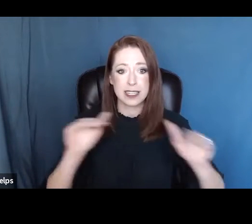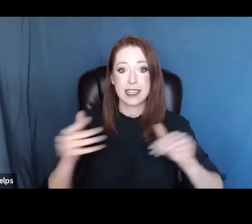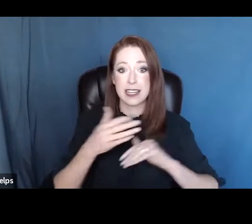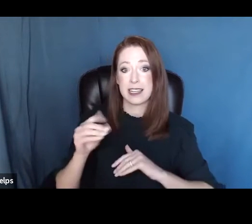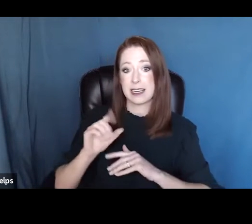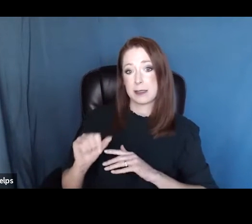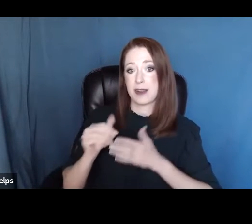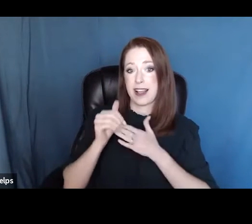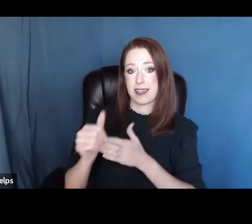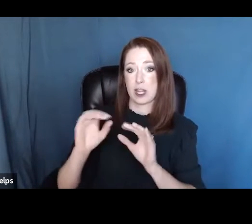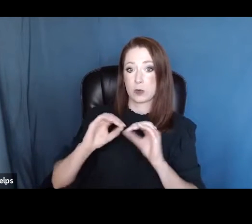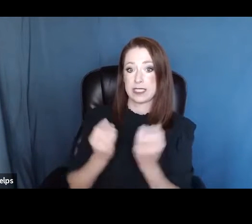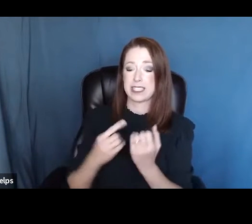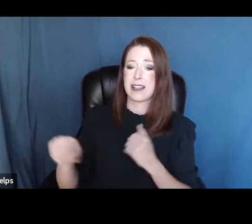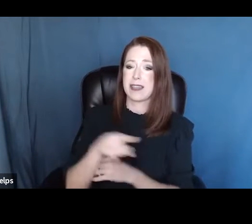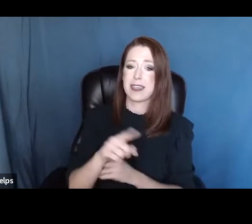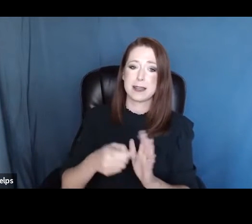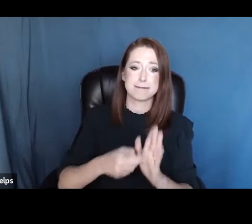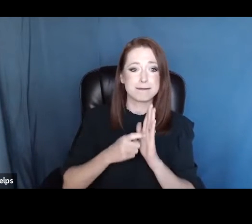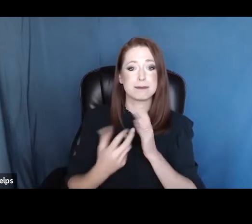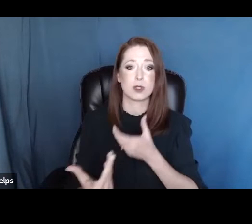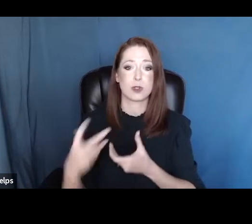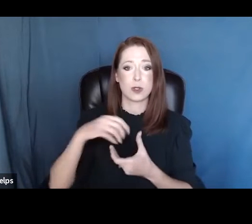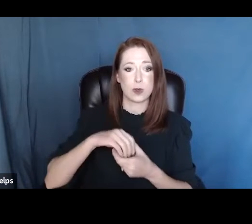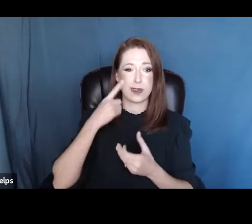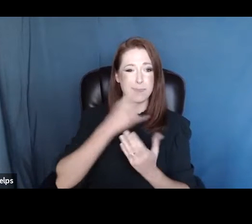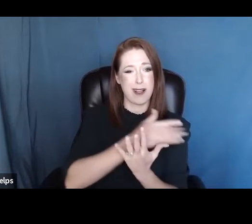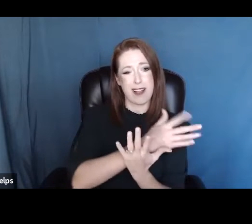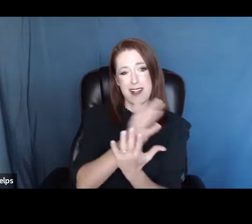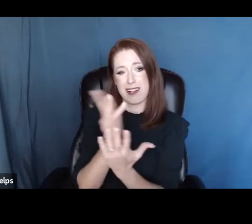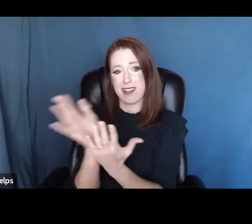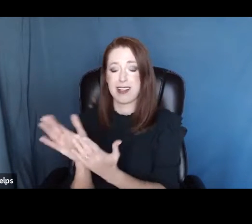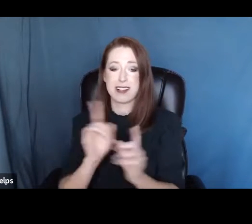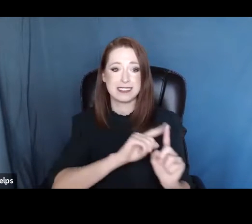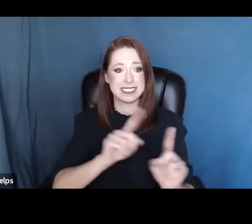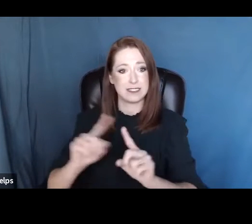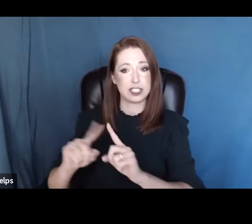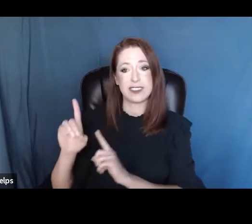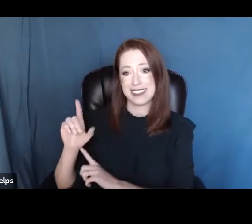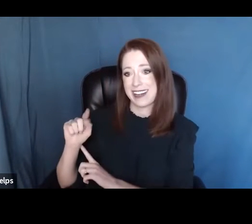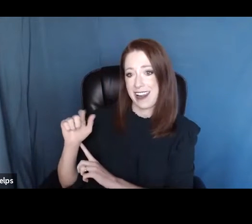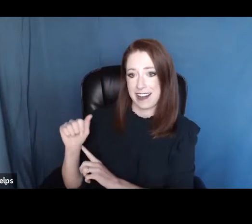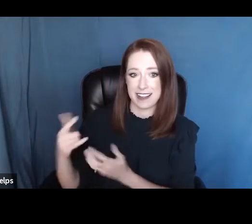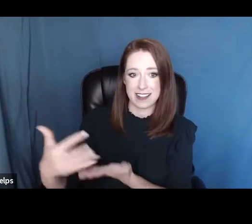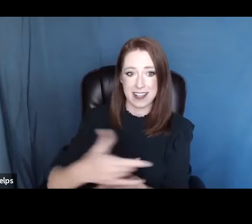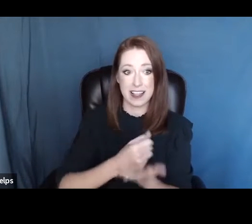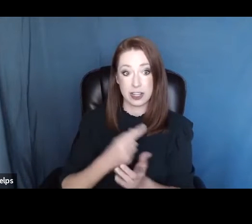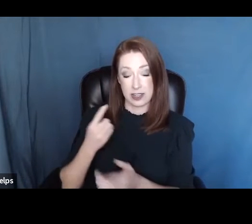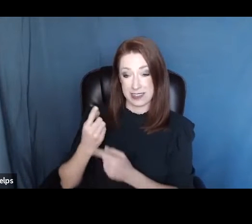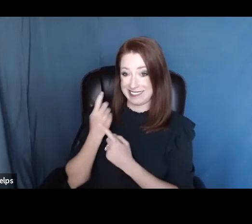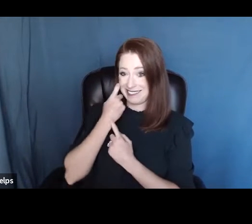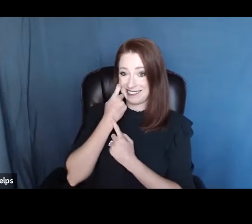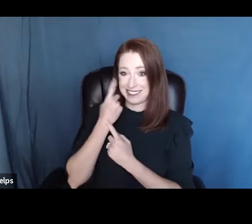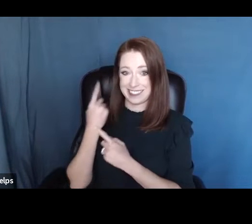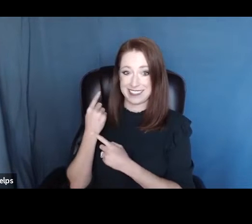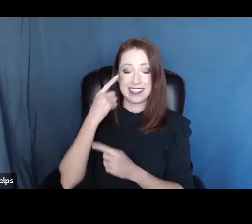organizations must be included across all levels of data collection. So two of the things that we were able to do over the summer was